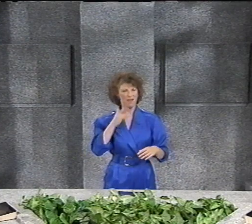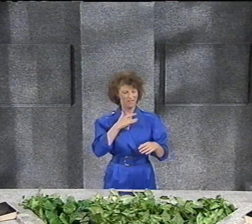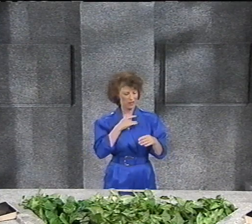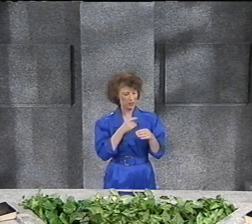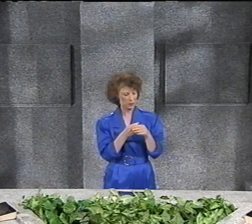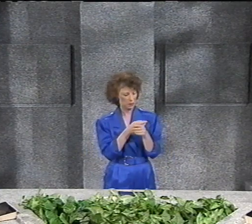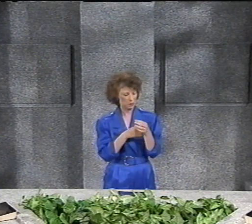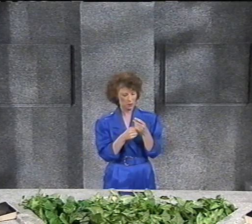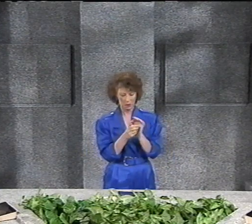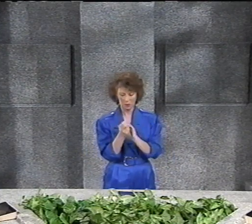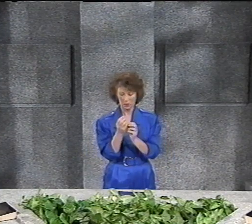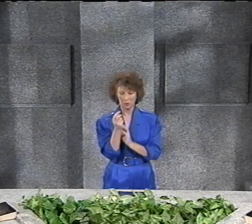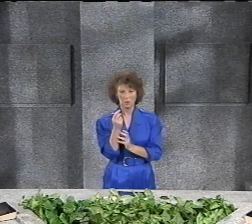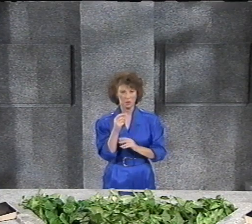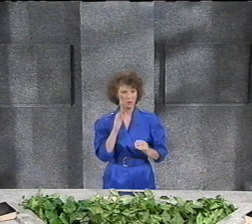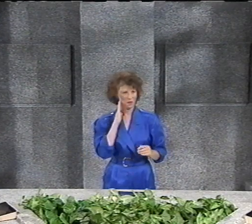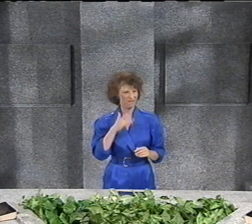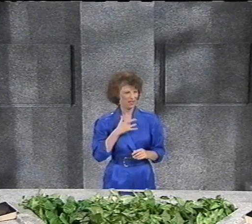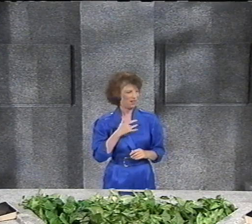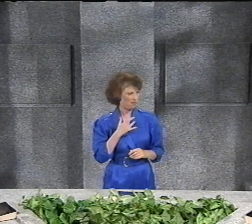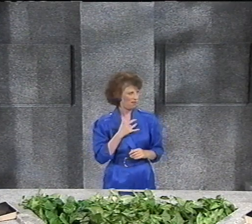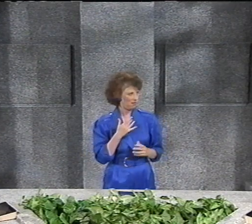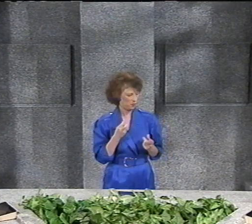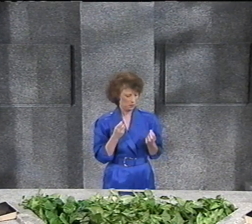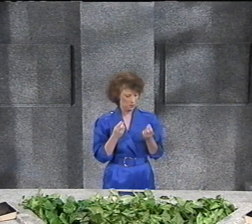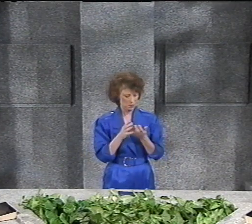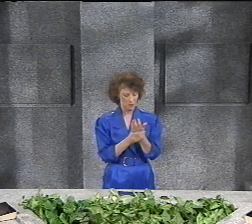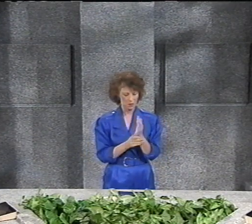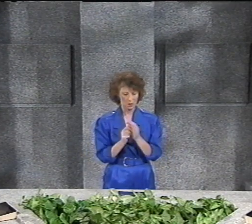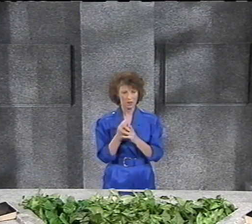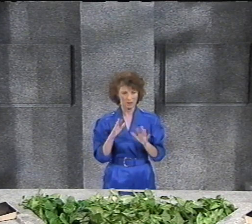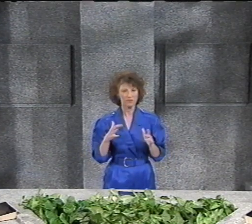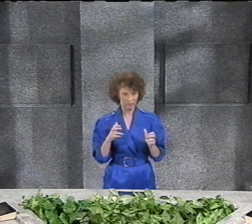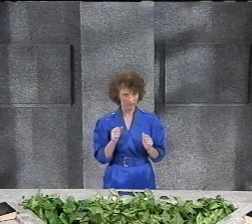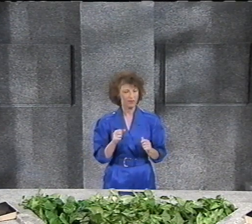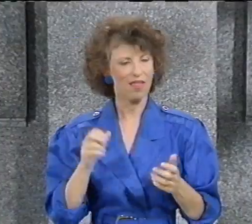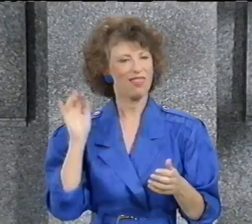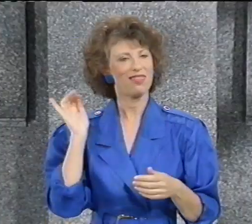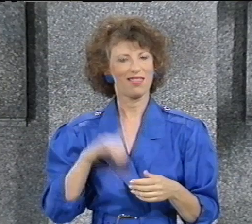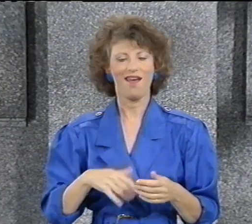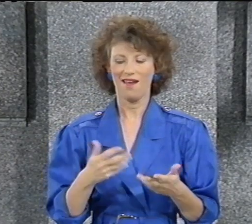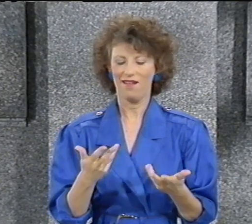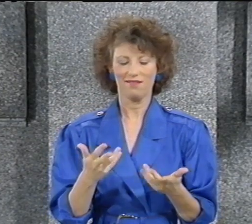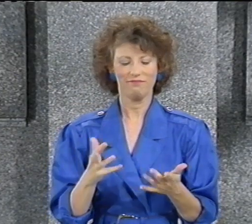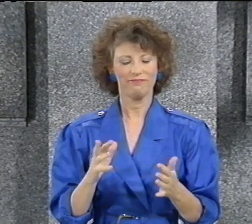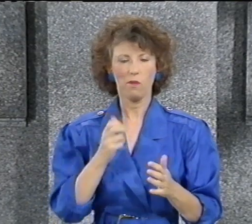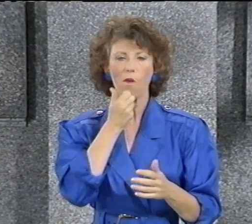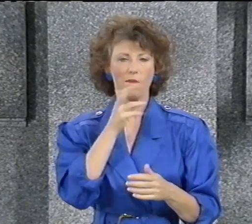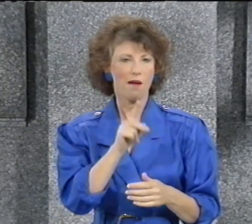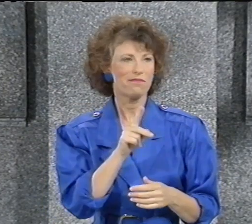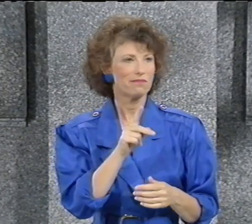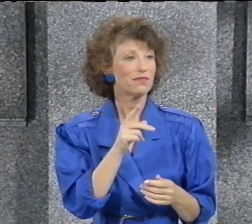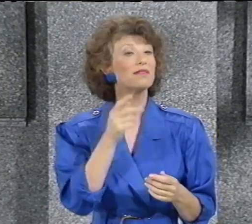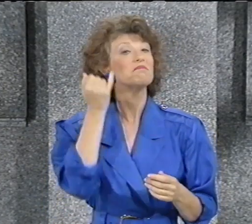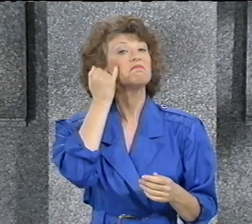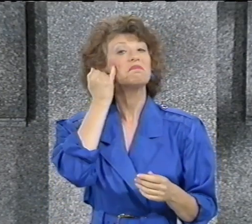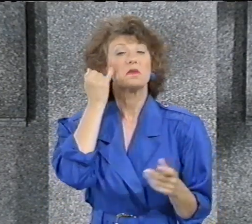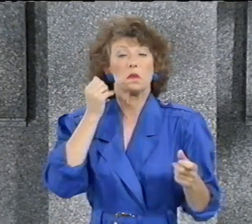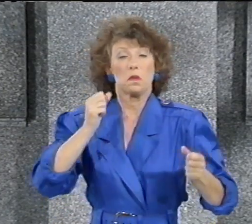When you just can't do it anymore, drop your hands and relax. They'll tingle a little bit and they'll warm up. It's